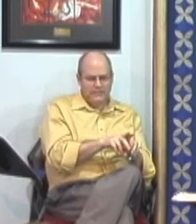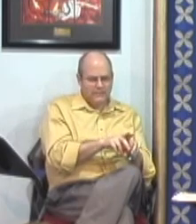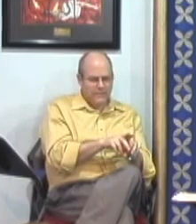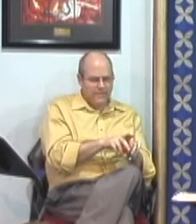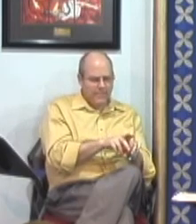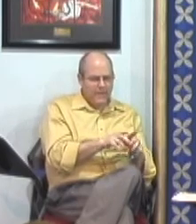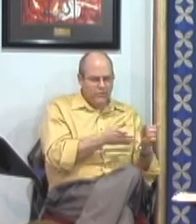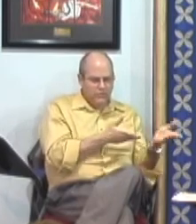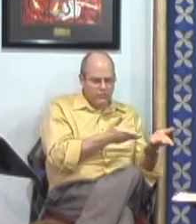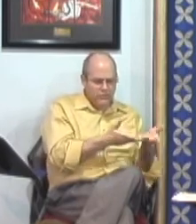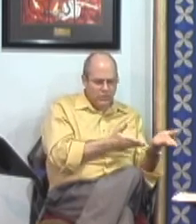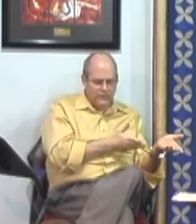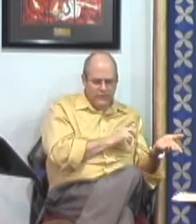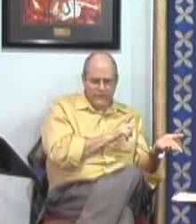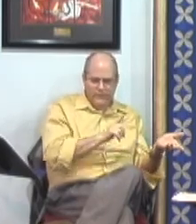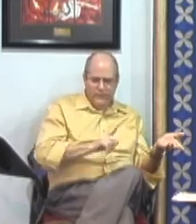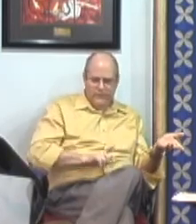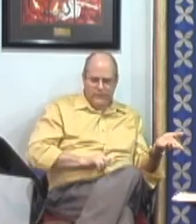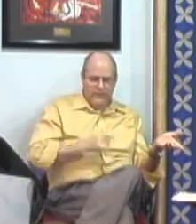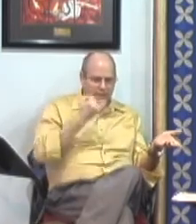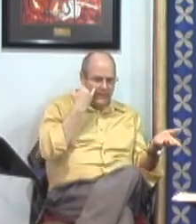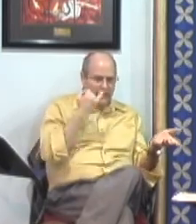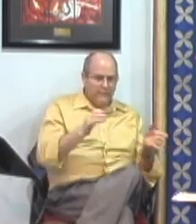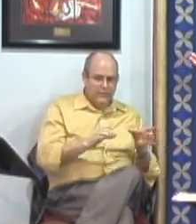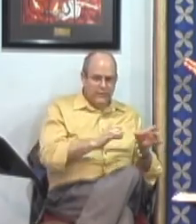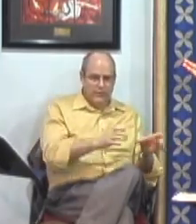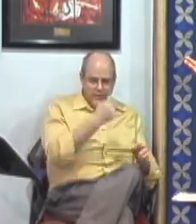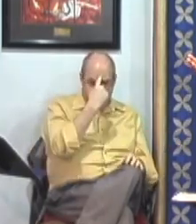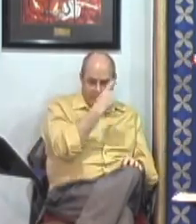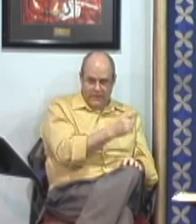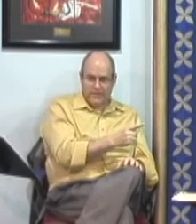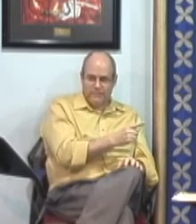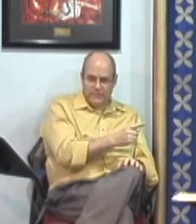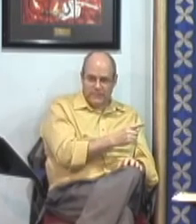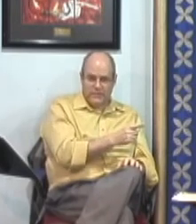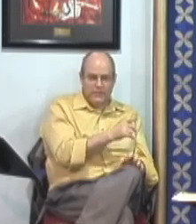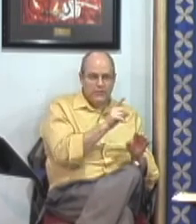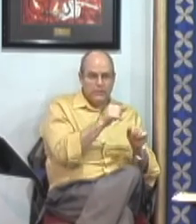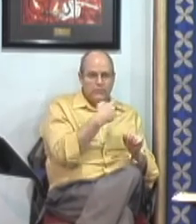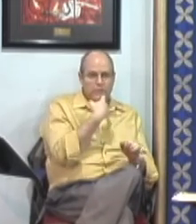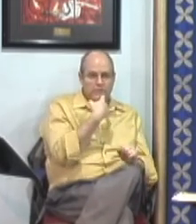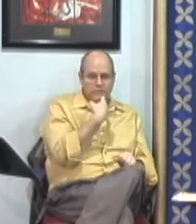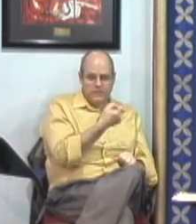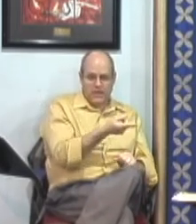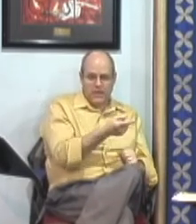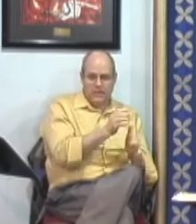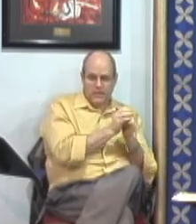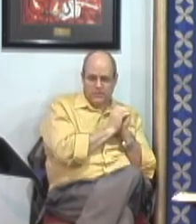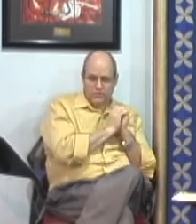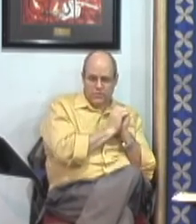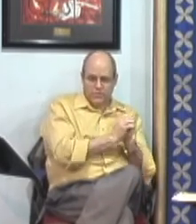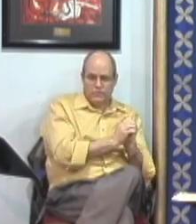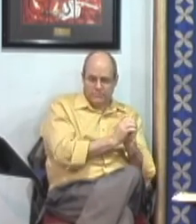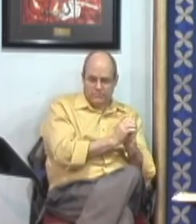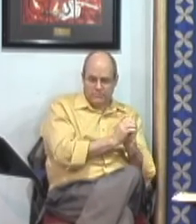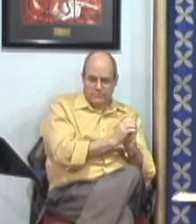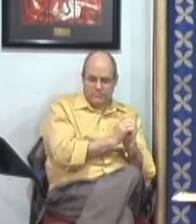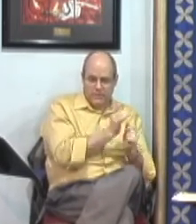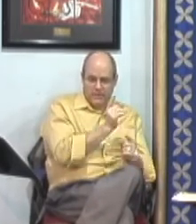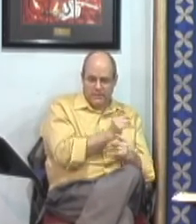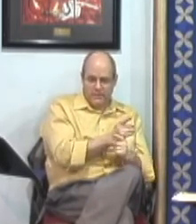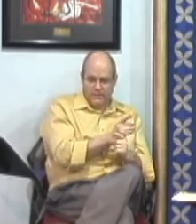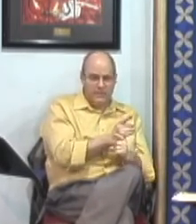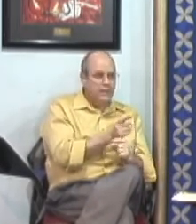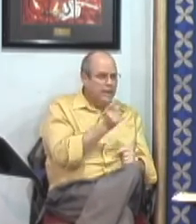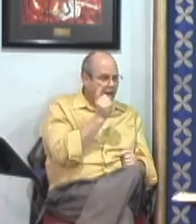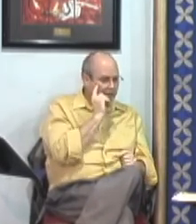whatever you do to serve the Lord, as long as you do it unto him, you could say it's worship, right? Because